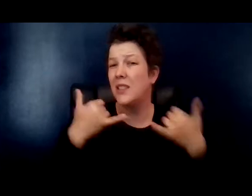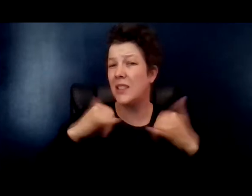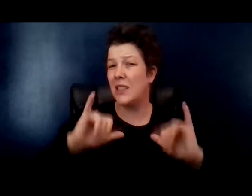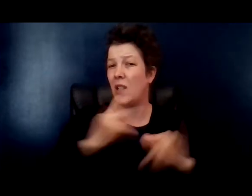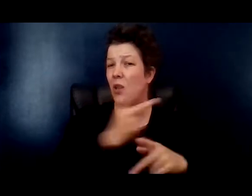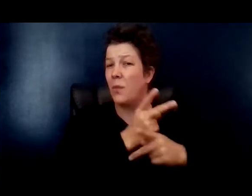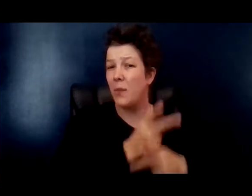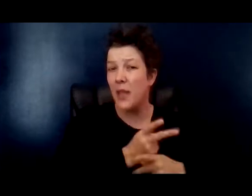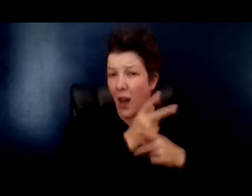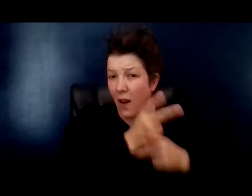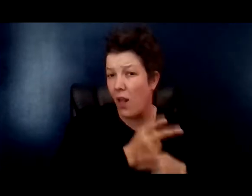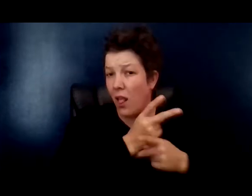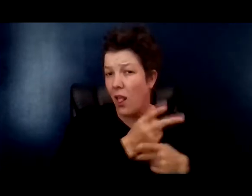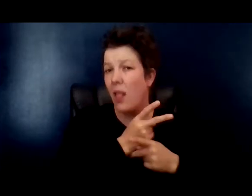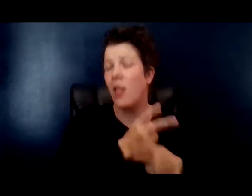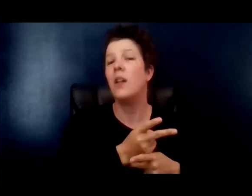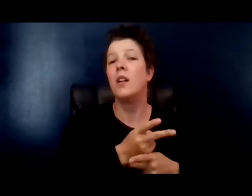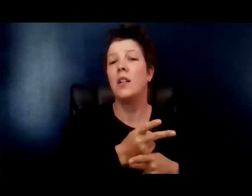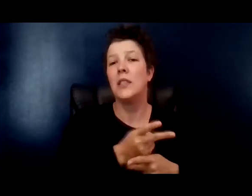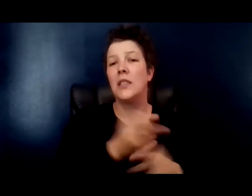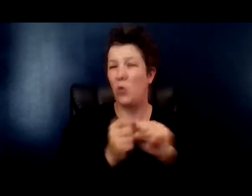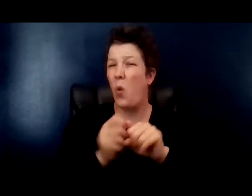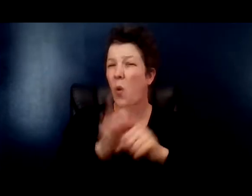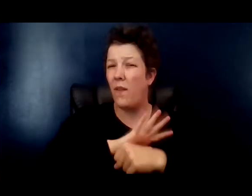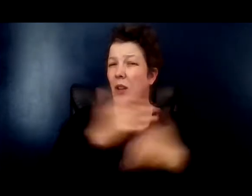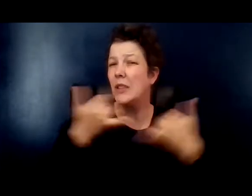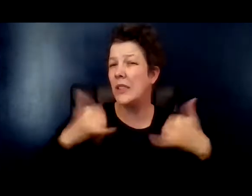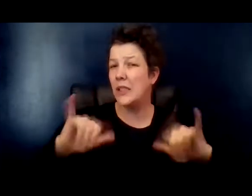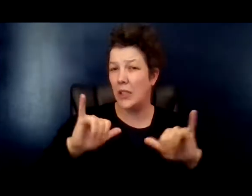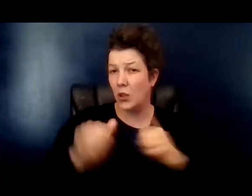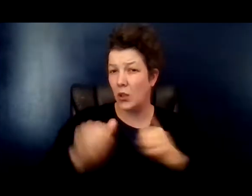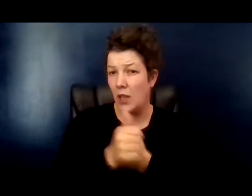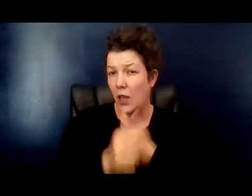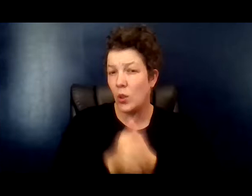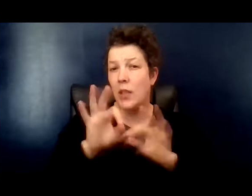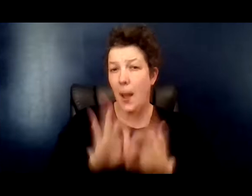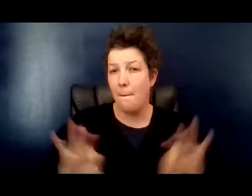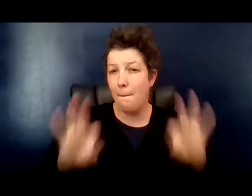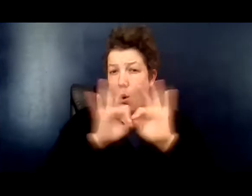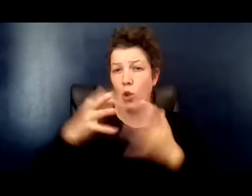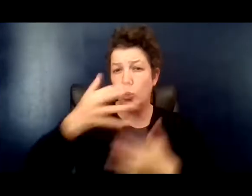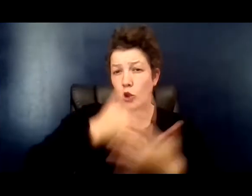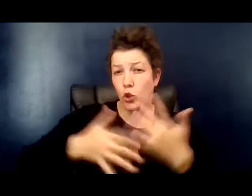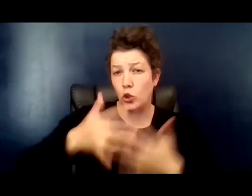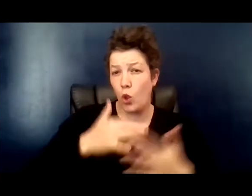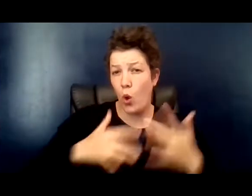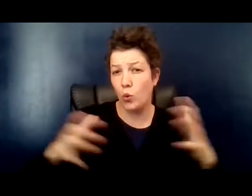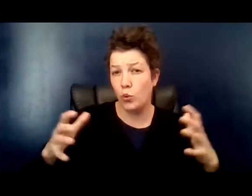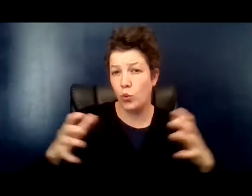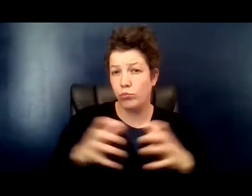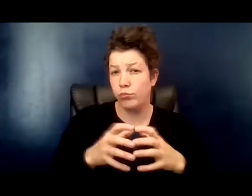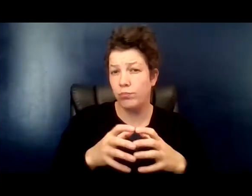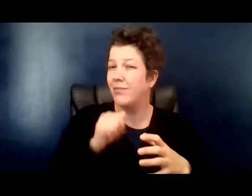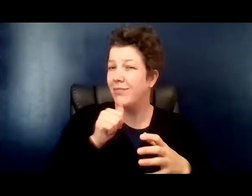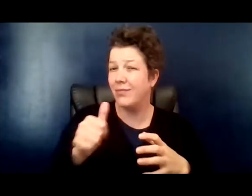as is the personal hygiene, more specifically, the washing of our hands. Our Hamilton County Health Department